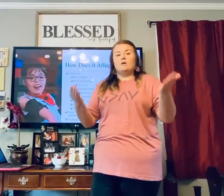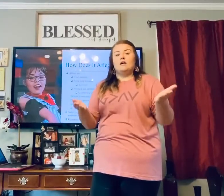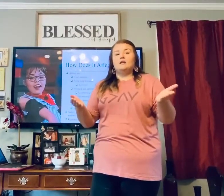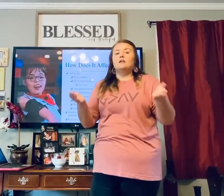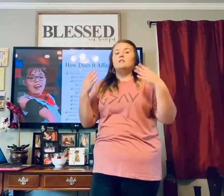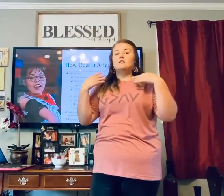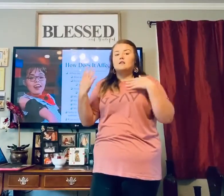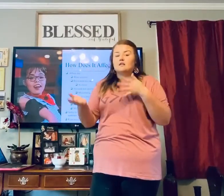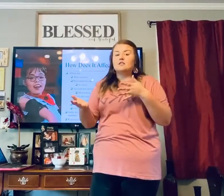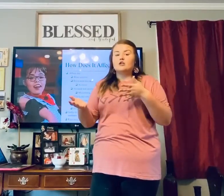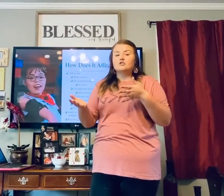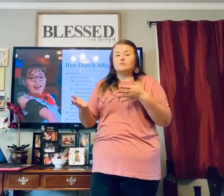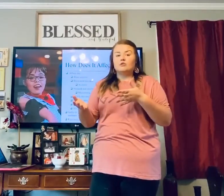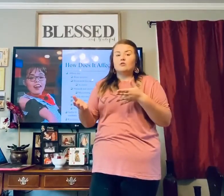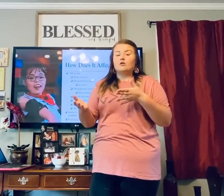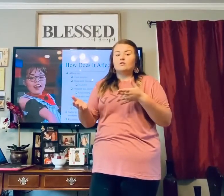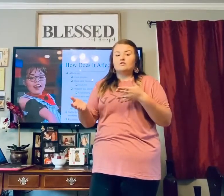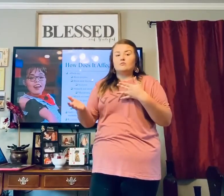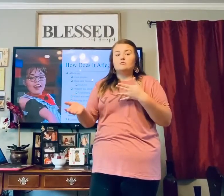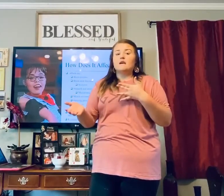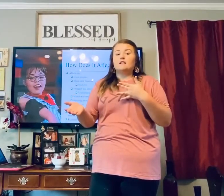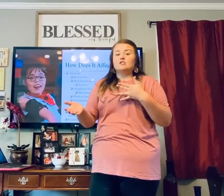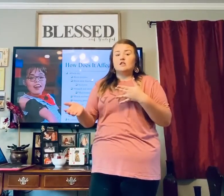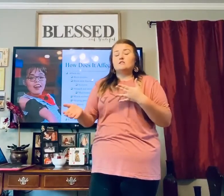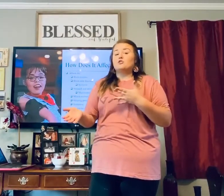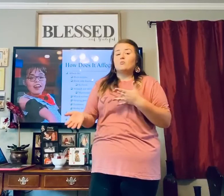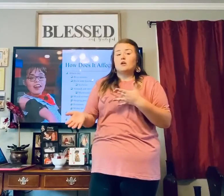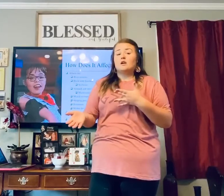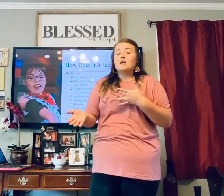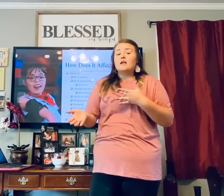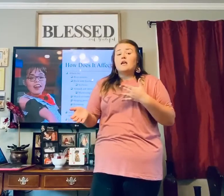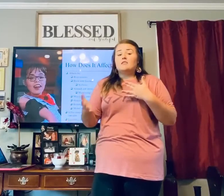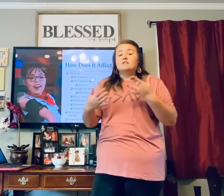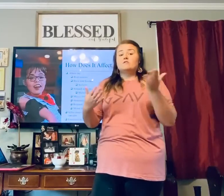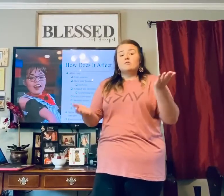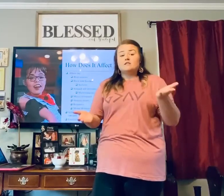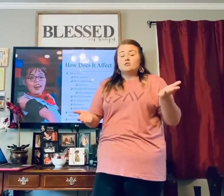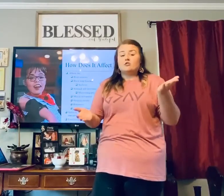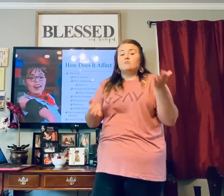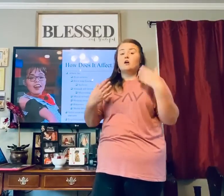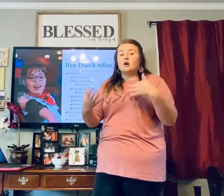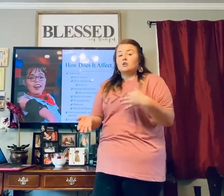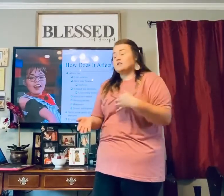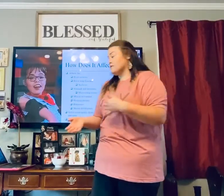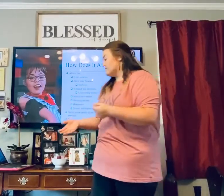wait, there's something wrong. There's a mutated gene somewhere, and this is Rett syndrome, not autism.